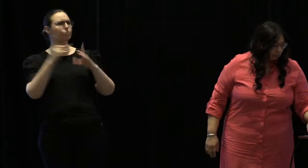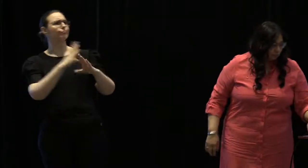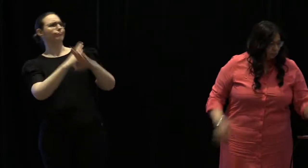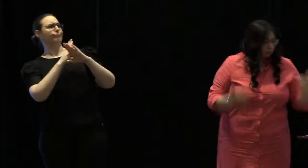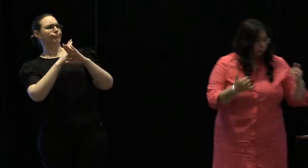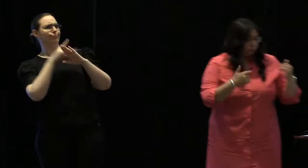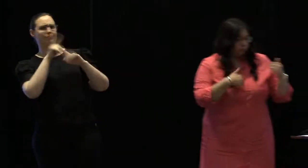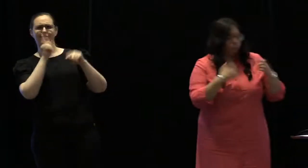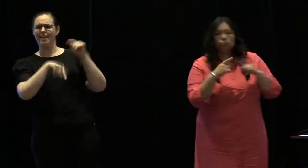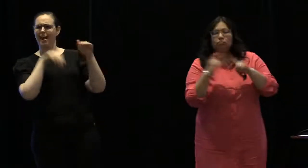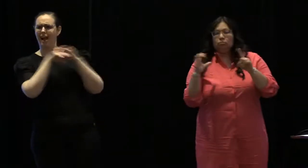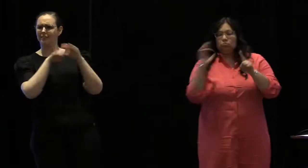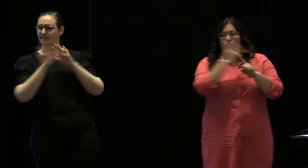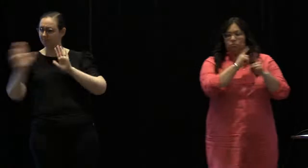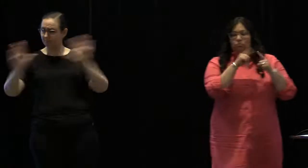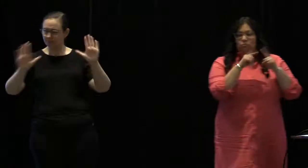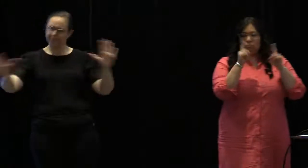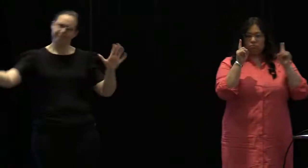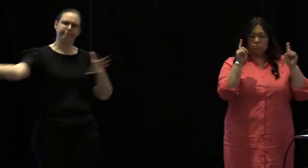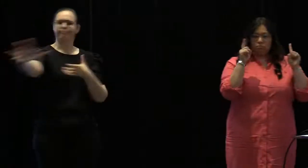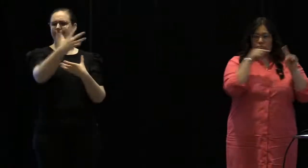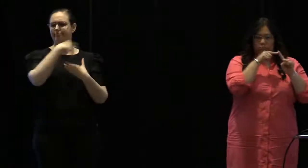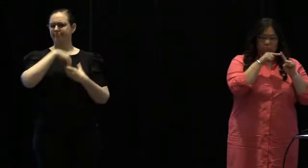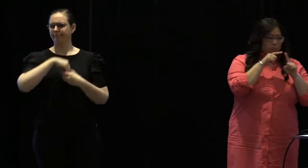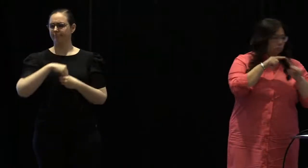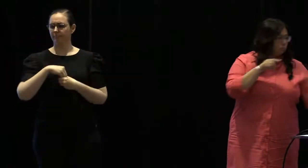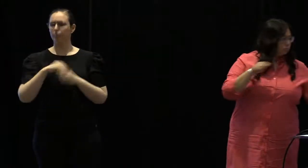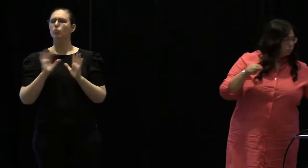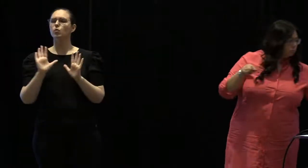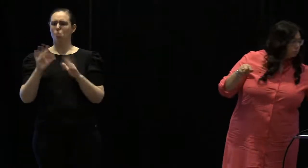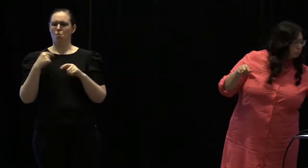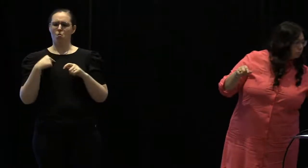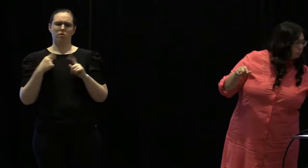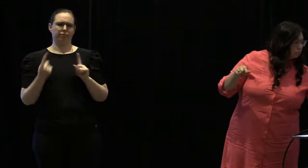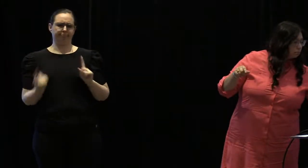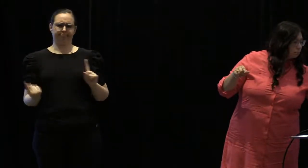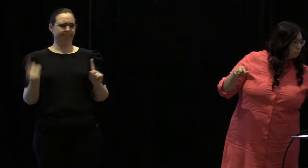communication accessibility. They need access. So if I go back